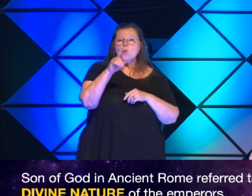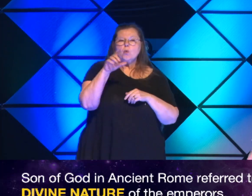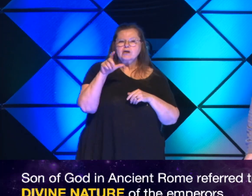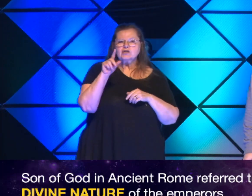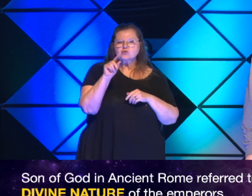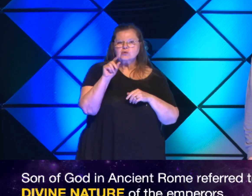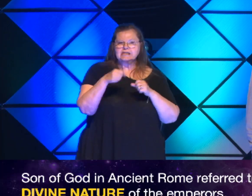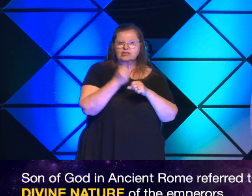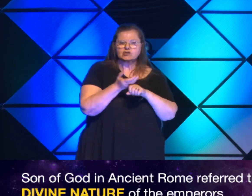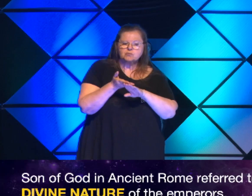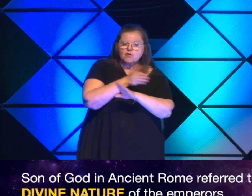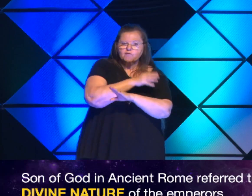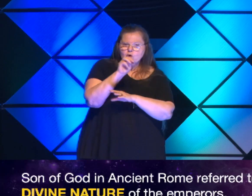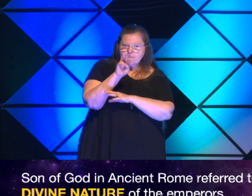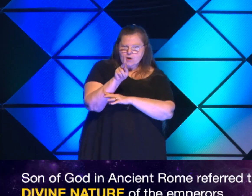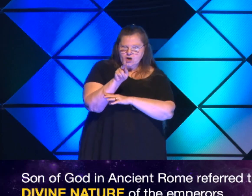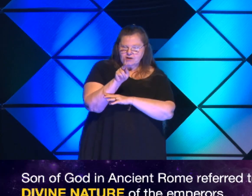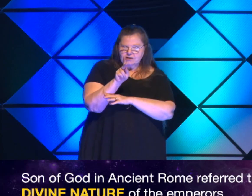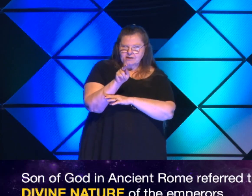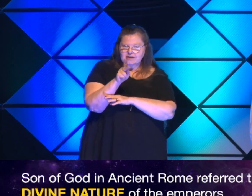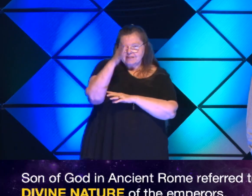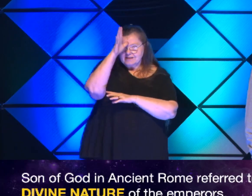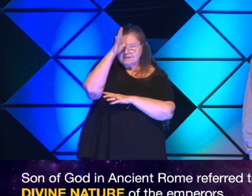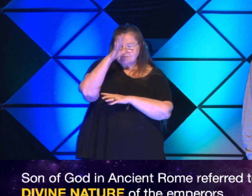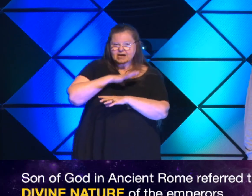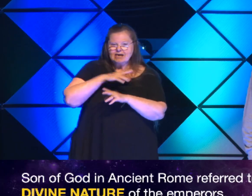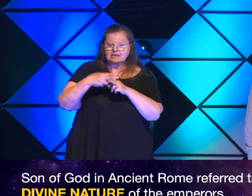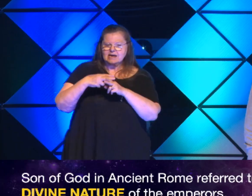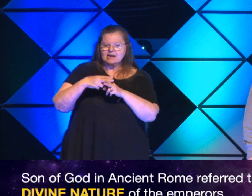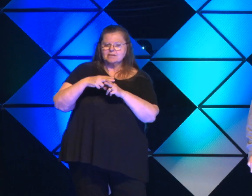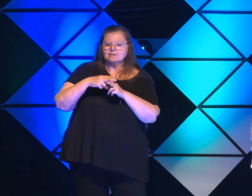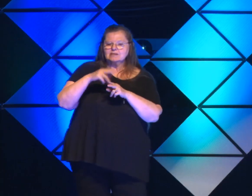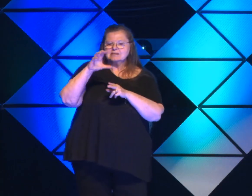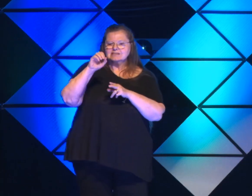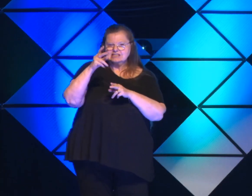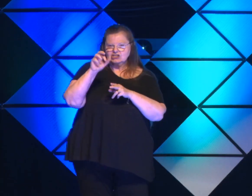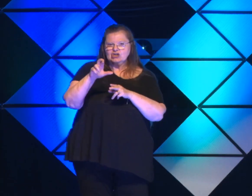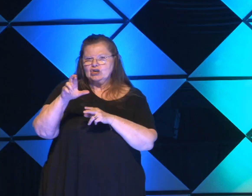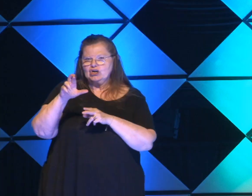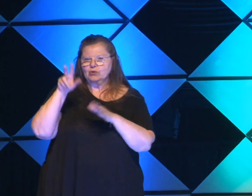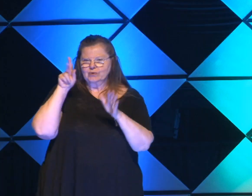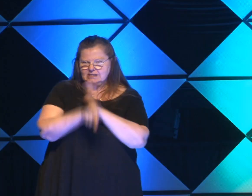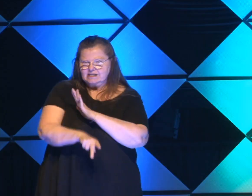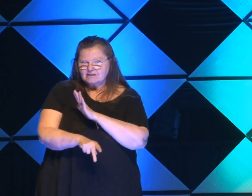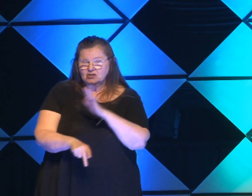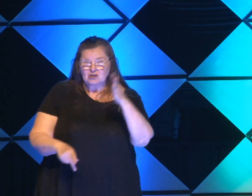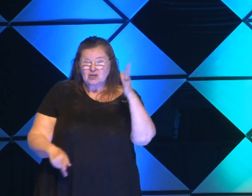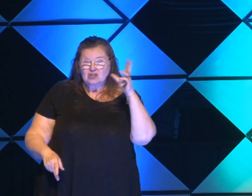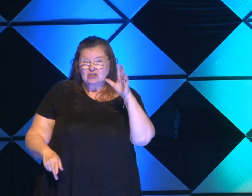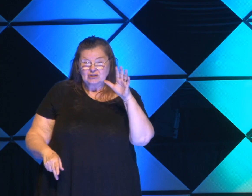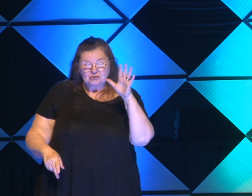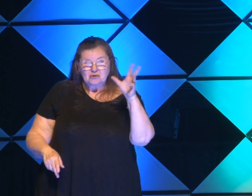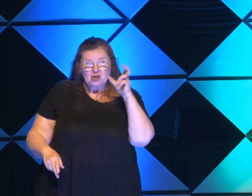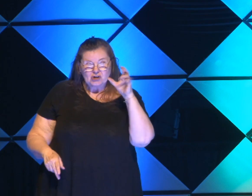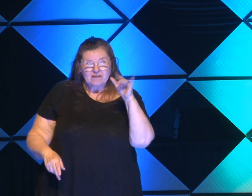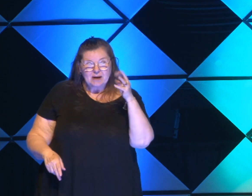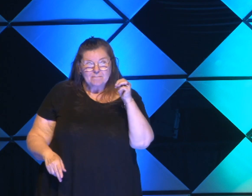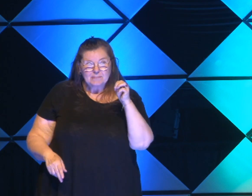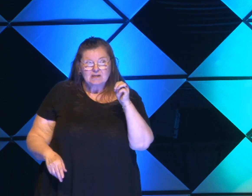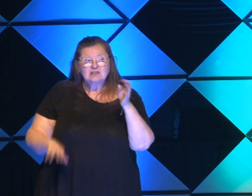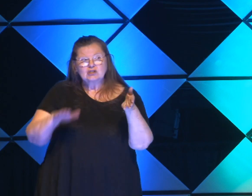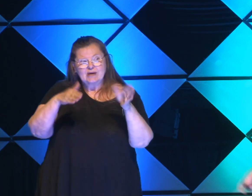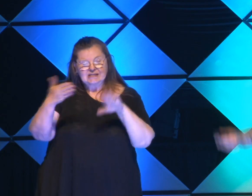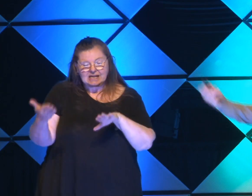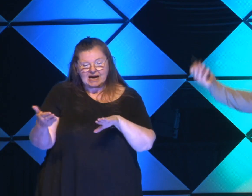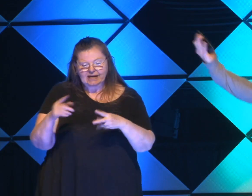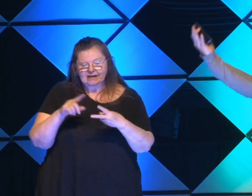120 years before Mark, this guy named Julius Caesar is assassinated. How many of y'all ever heard of Julius Caesar, right? So Julius Caesar is